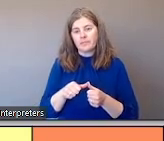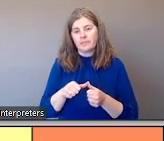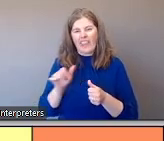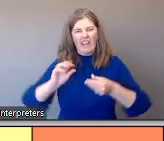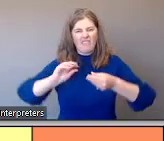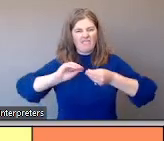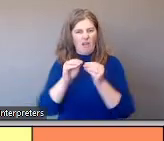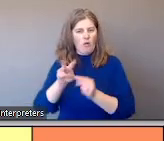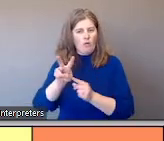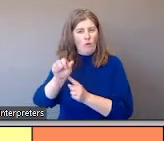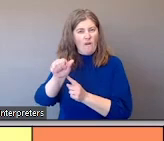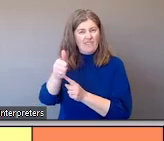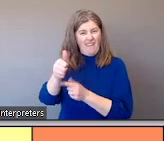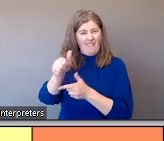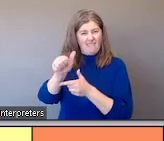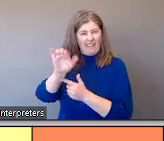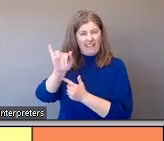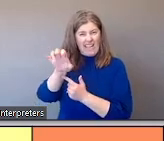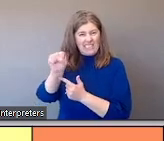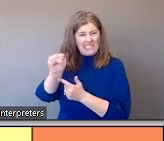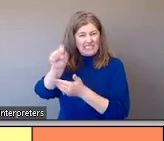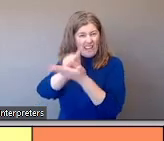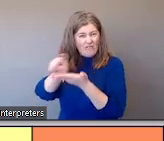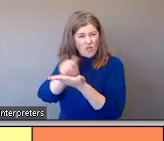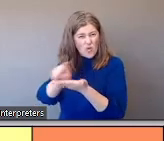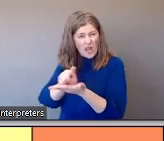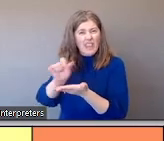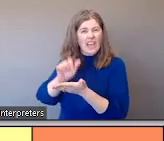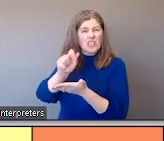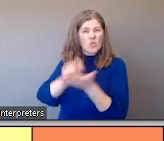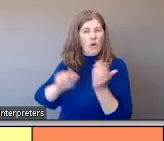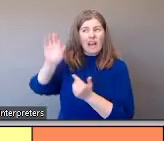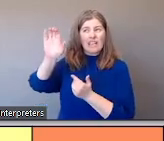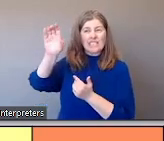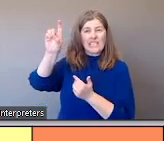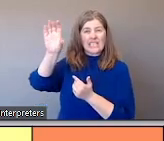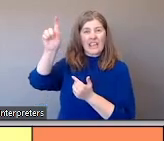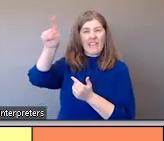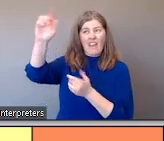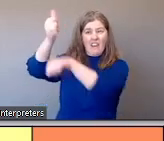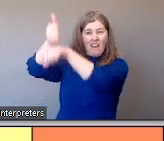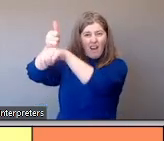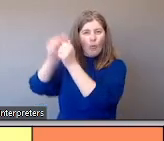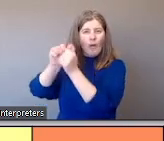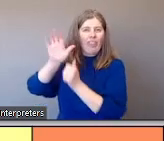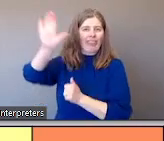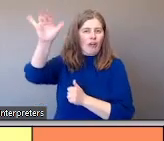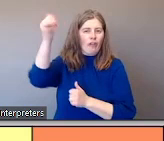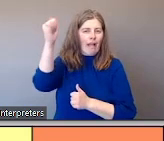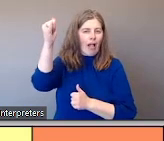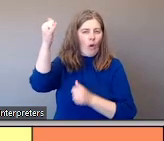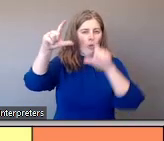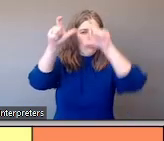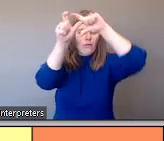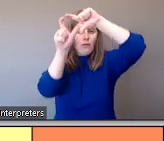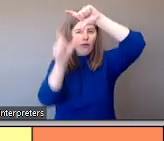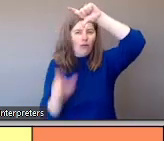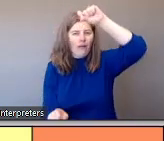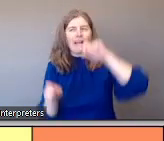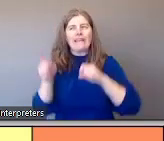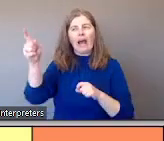210 cases per week is actually where the CDC was before with their yellow designation. And now they're saying